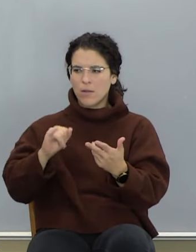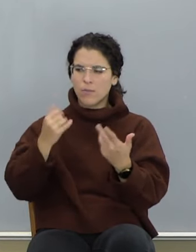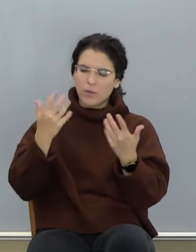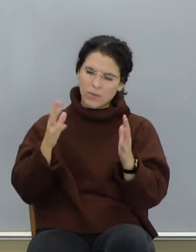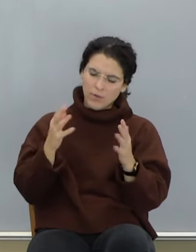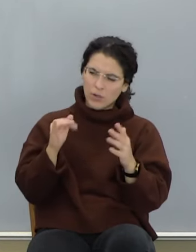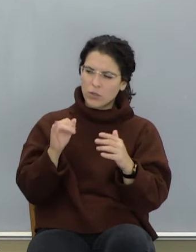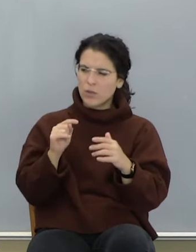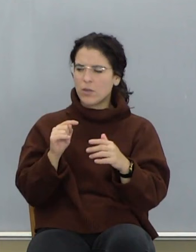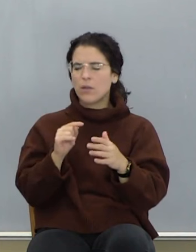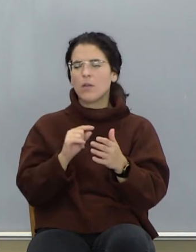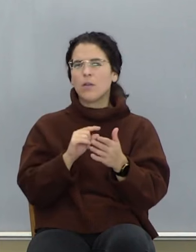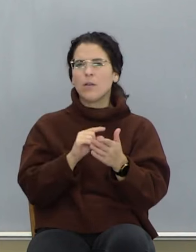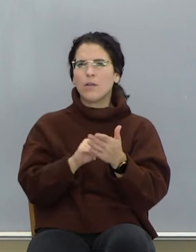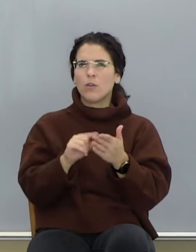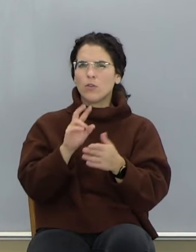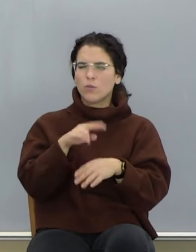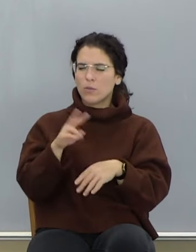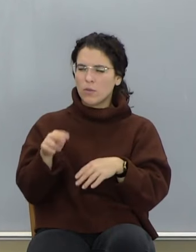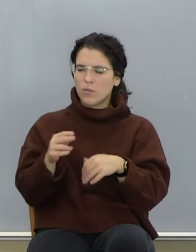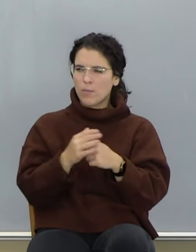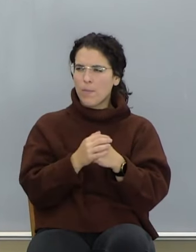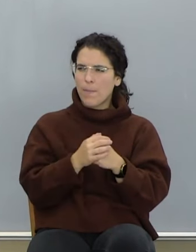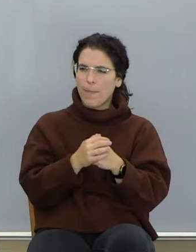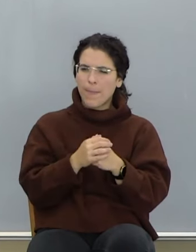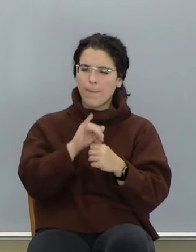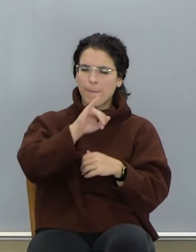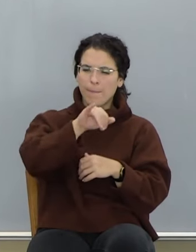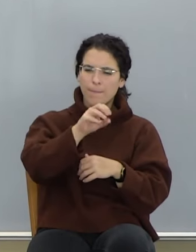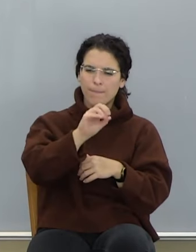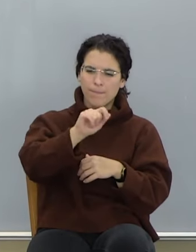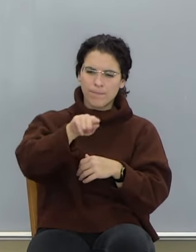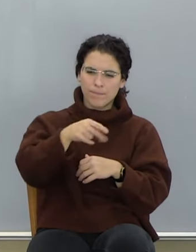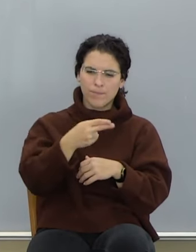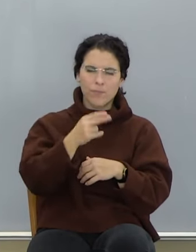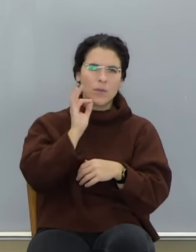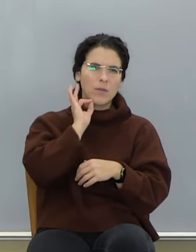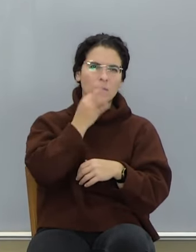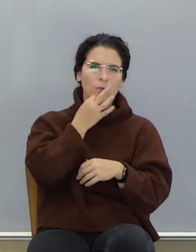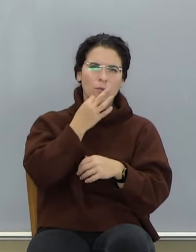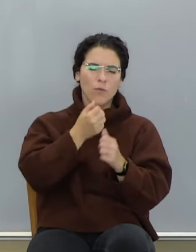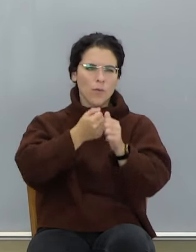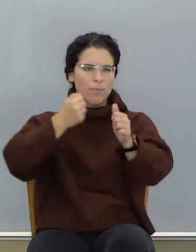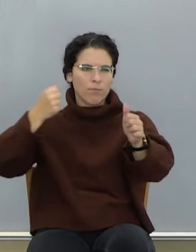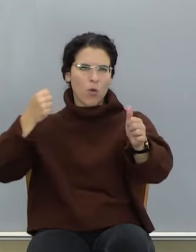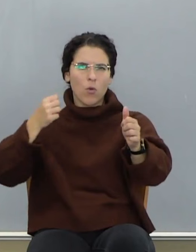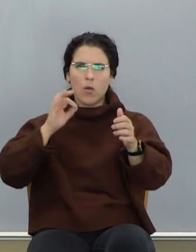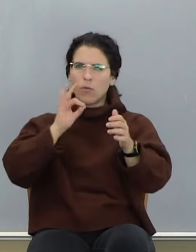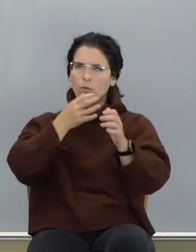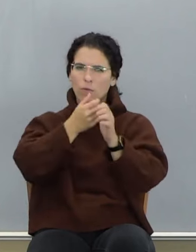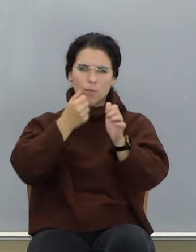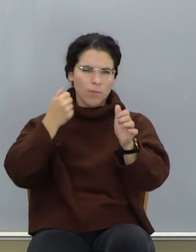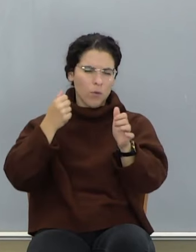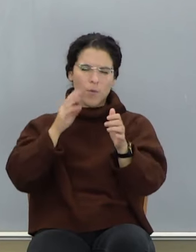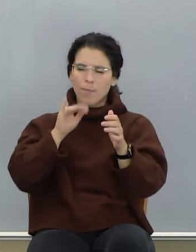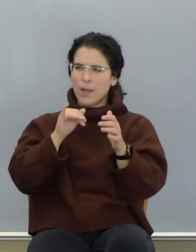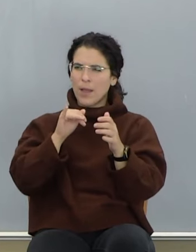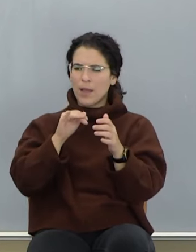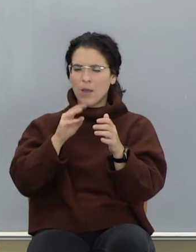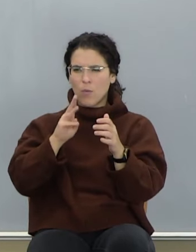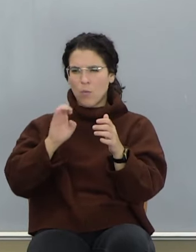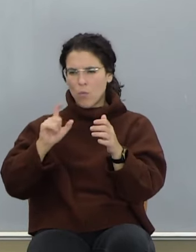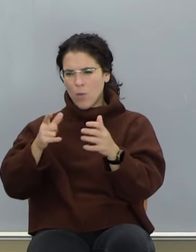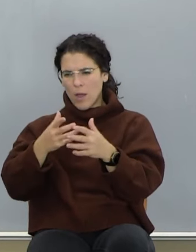finish it up here. Verse 22. Joseph is a fruitful bough, even a fruitful bough by a wall, well,